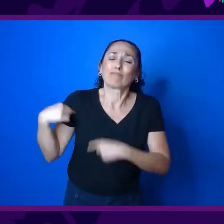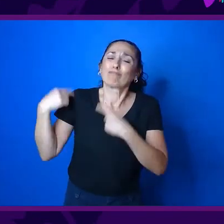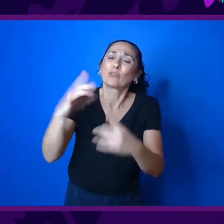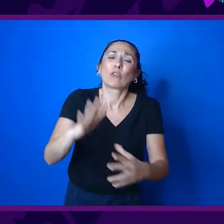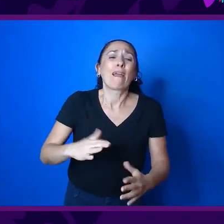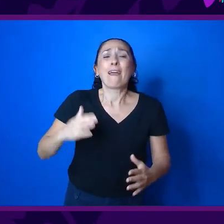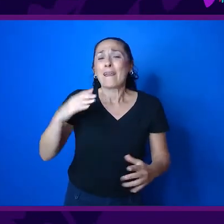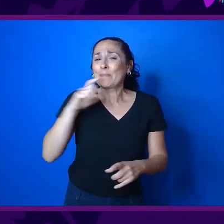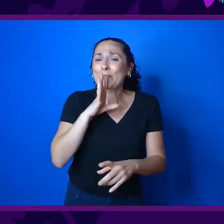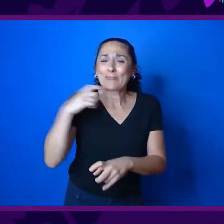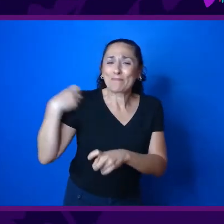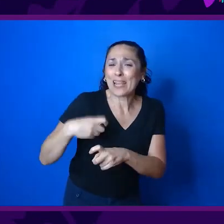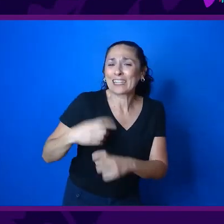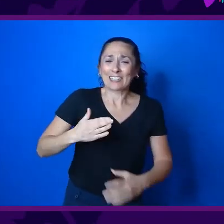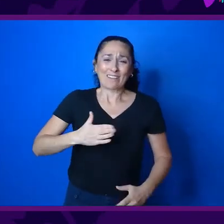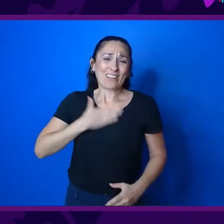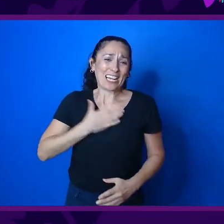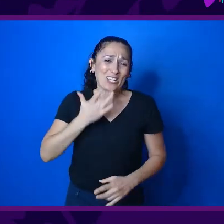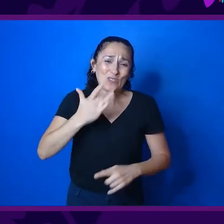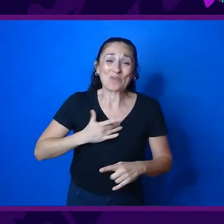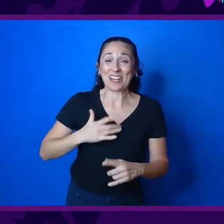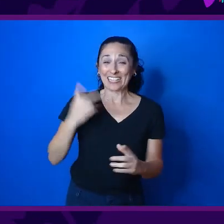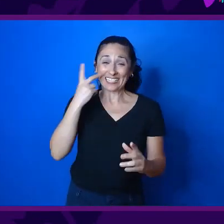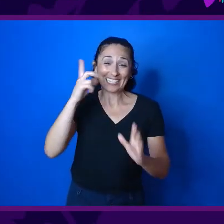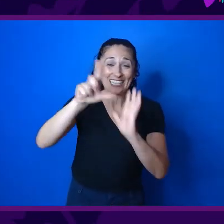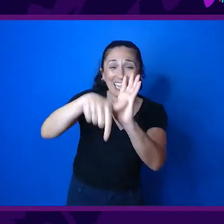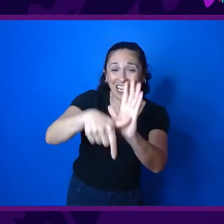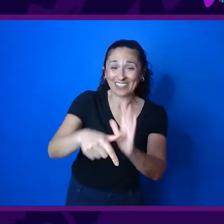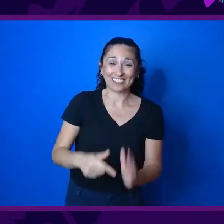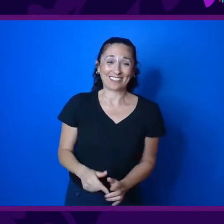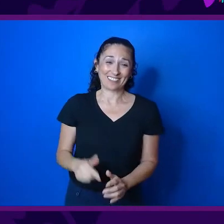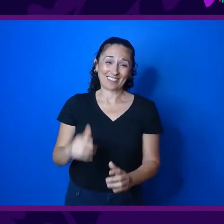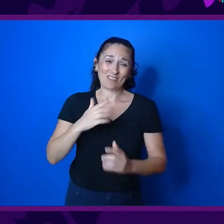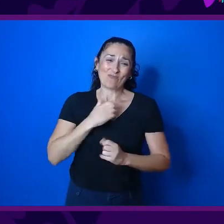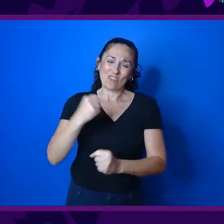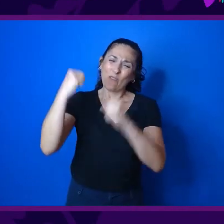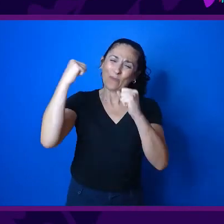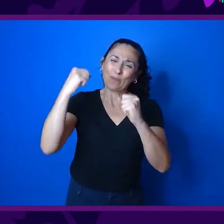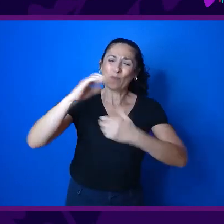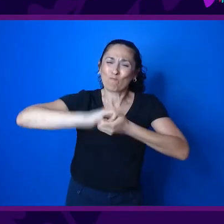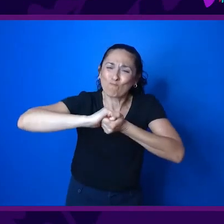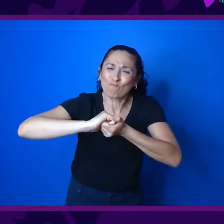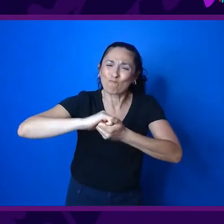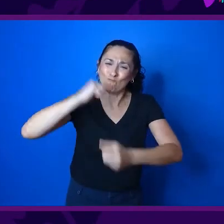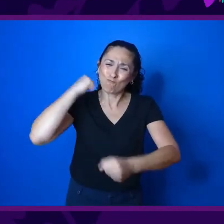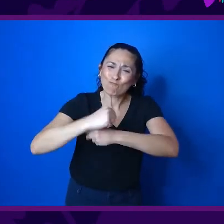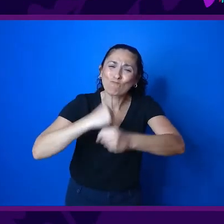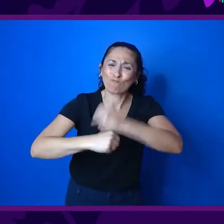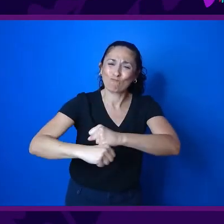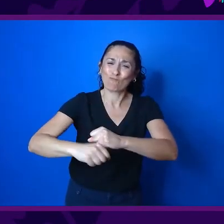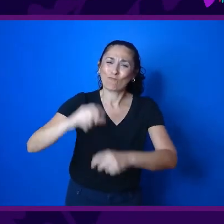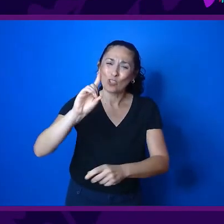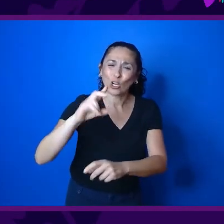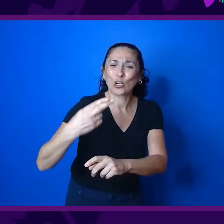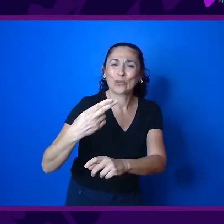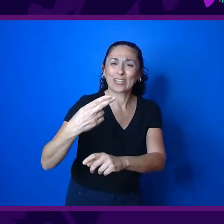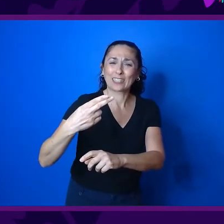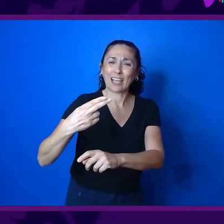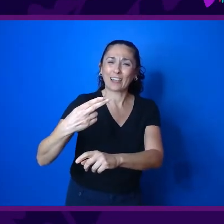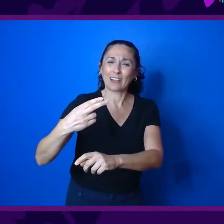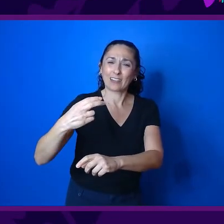cumpleaños. Hasta luego. Mi amiga, mi compadre, Dolores Huerta.